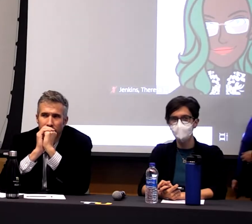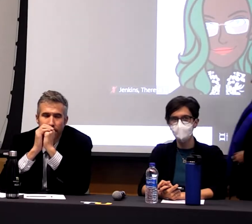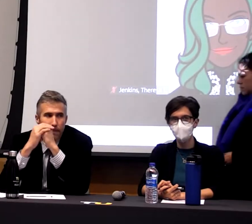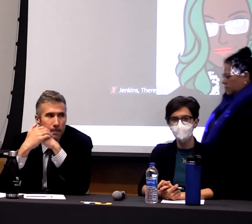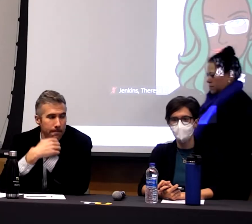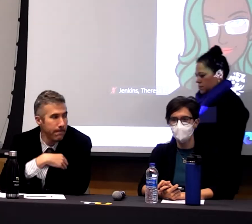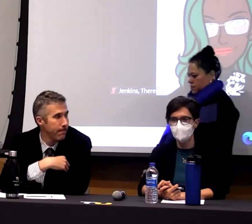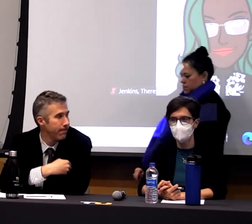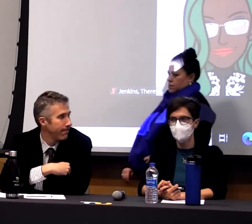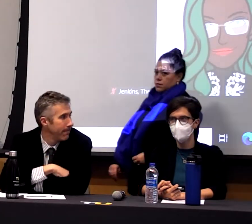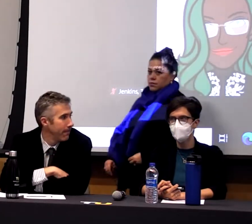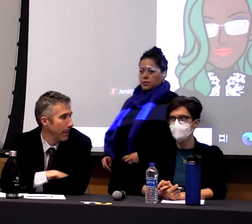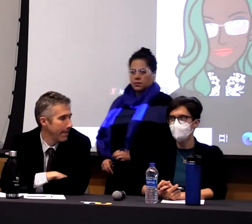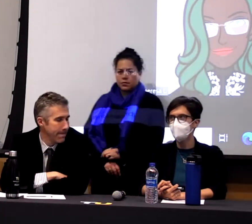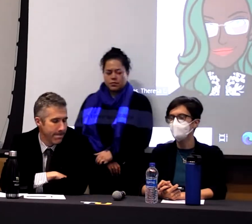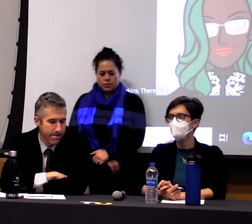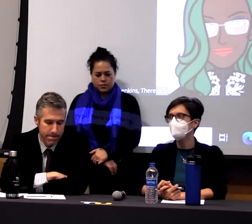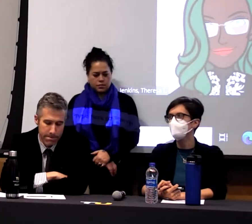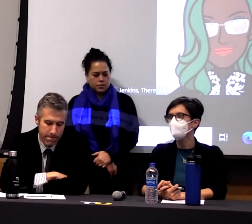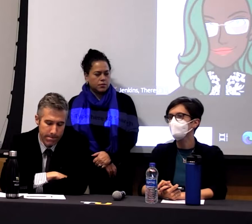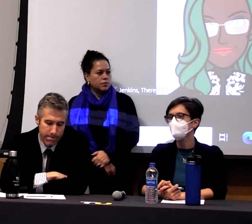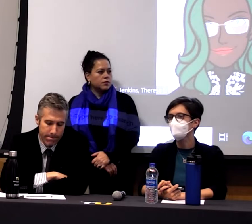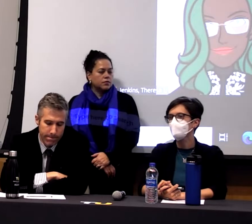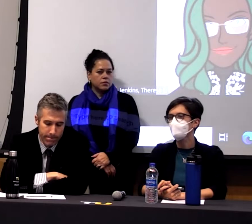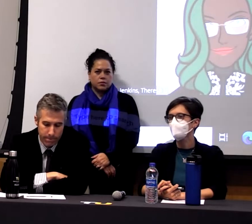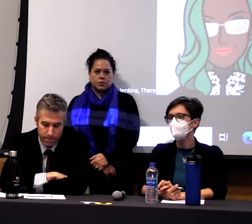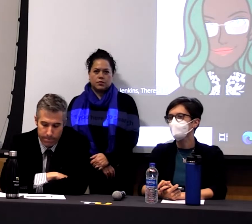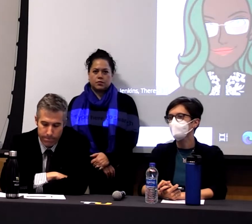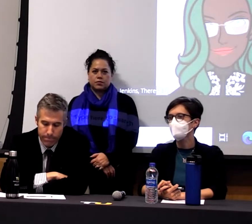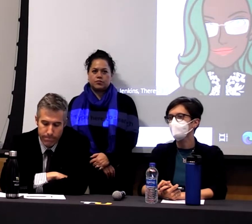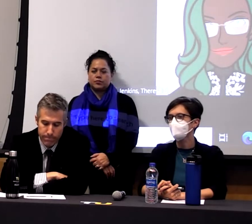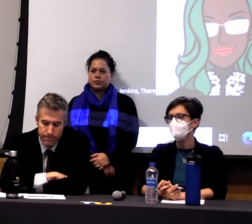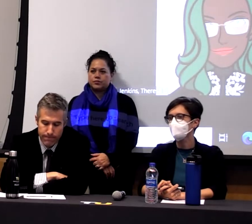to the values of interdisciplinarity, curiosity,